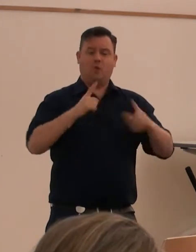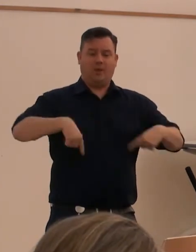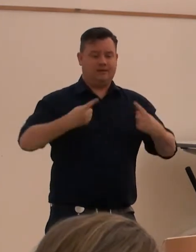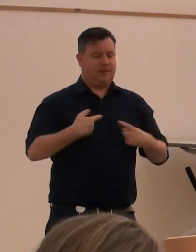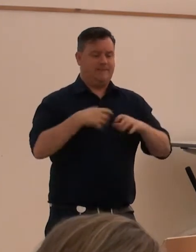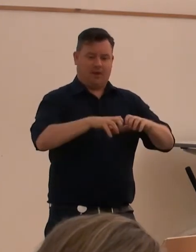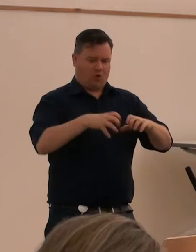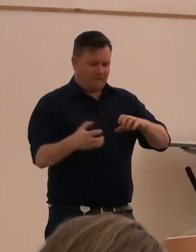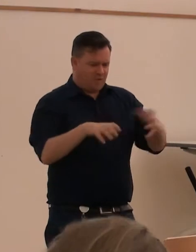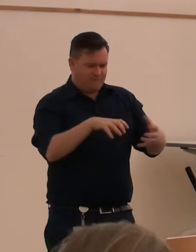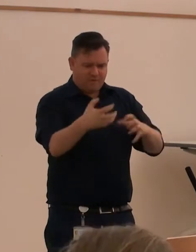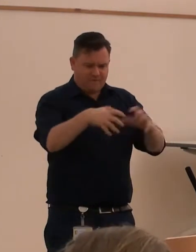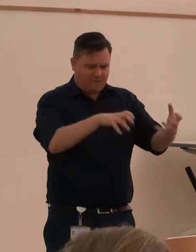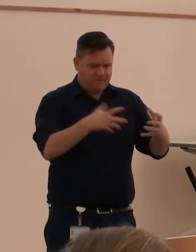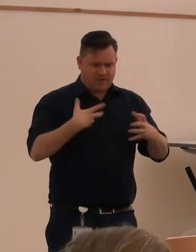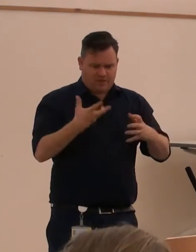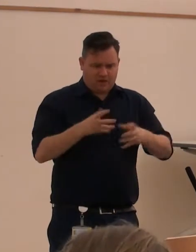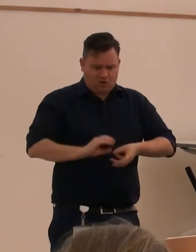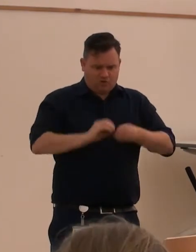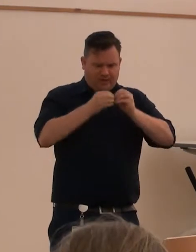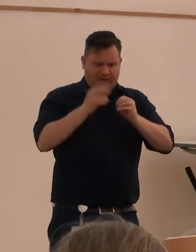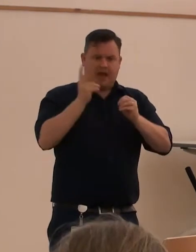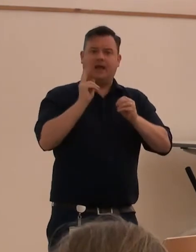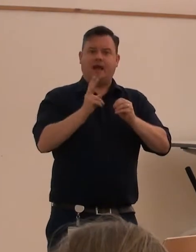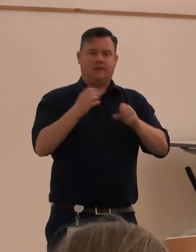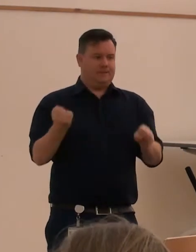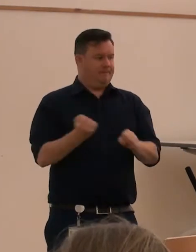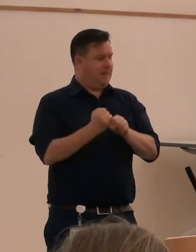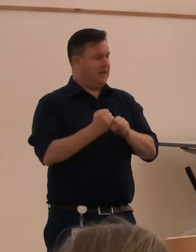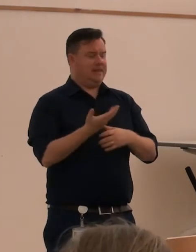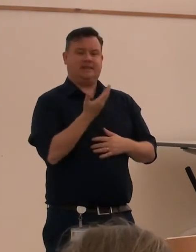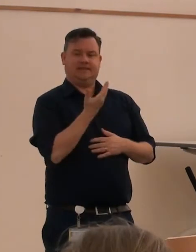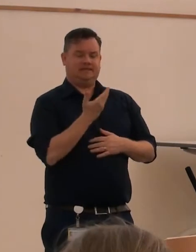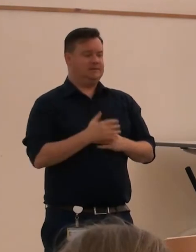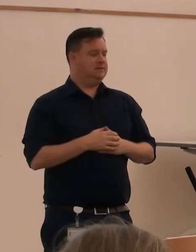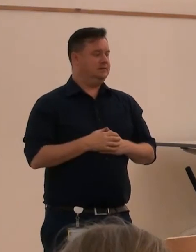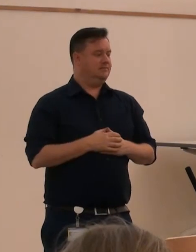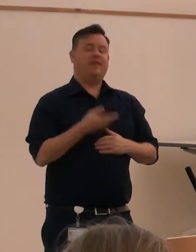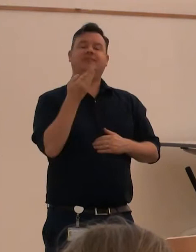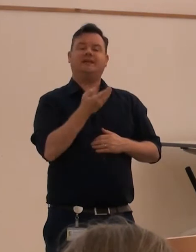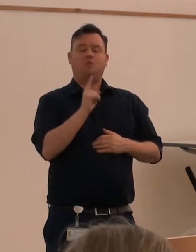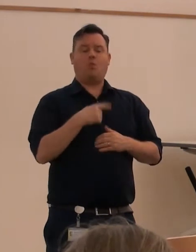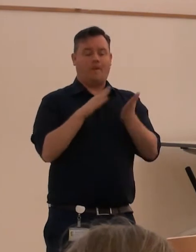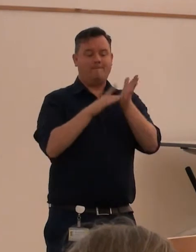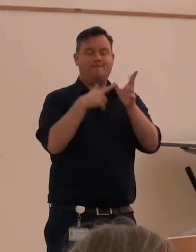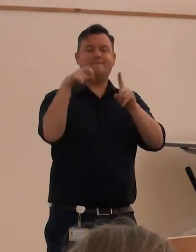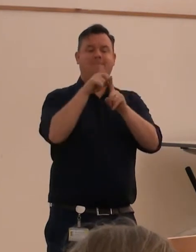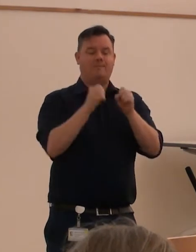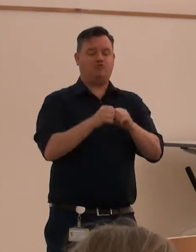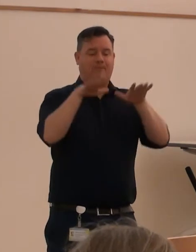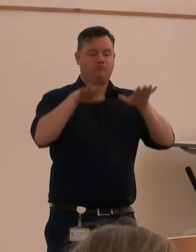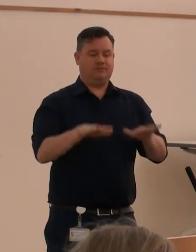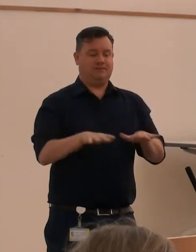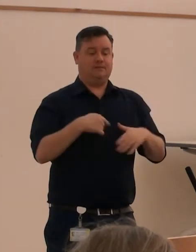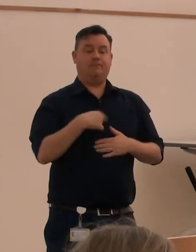bits and I reassembled them in my studio to make this map, outline map, Great Britain. And my rule was